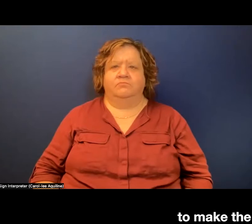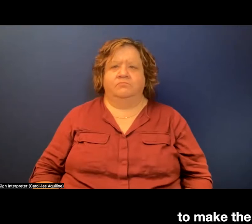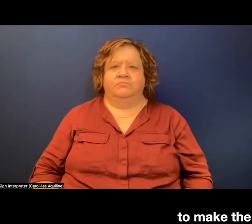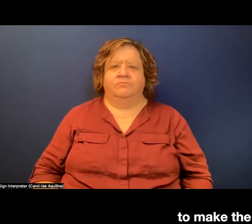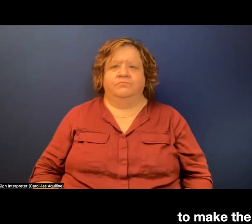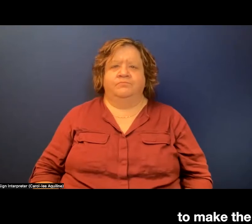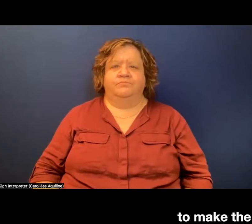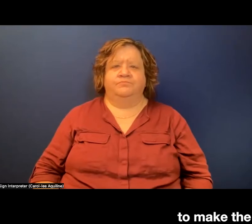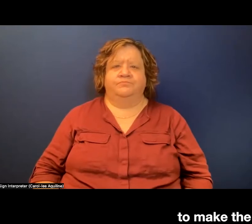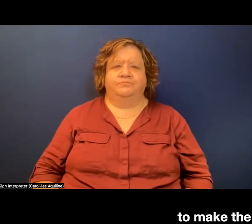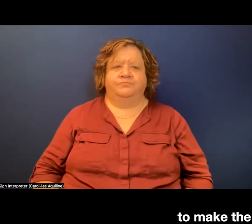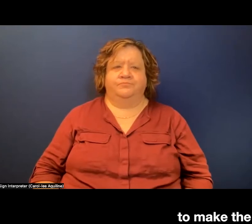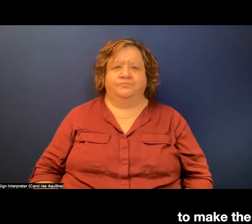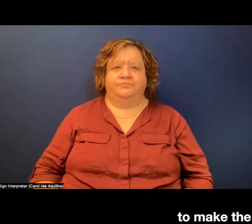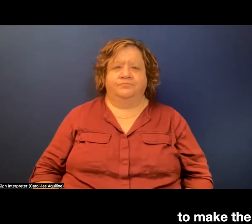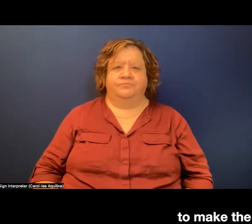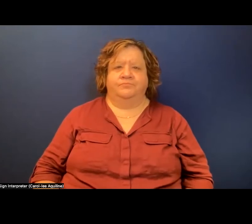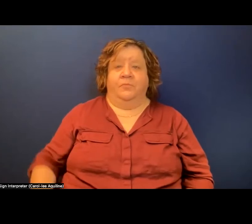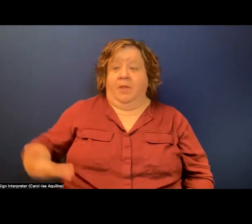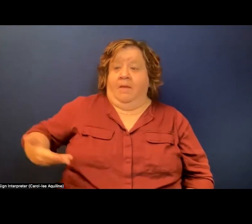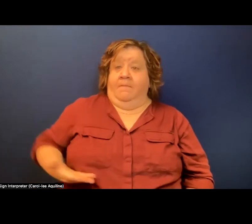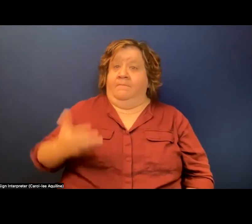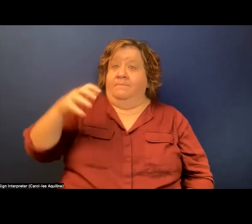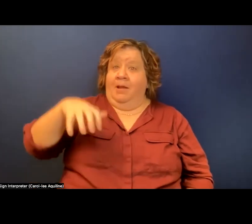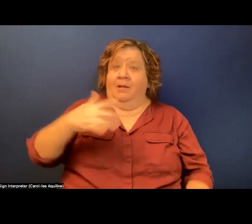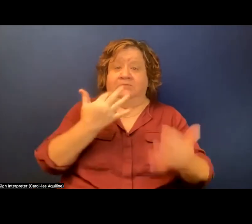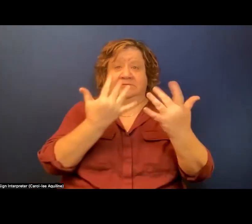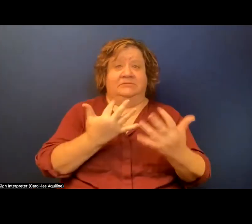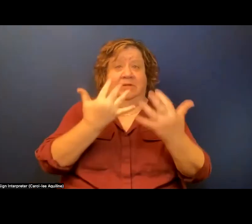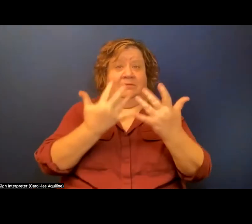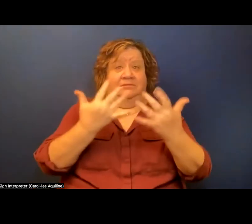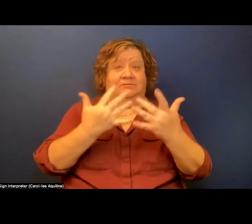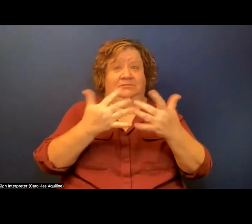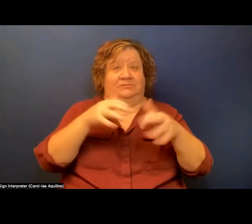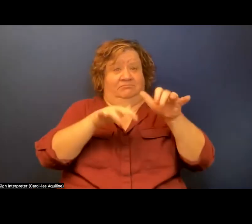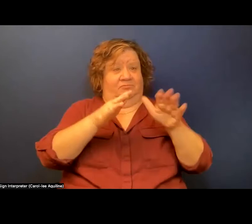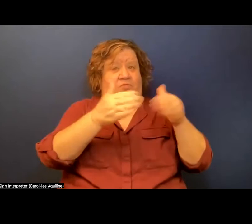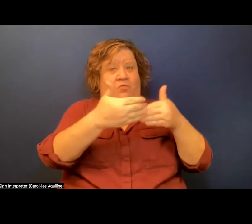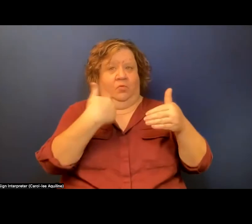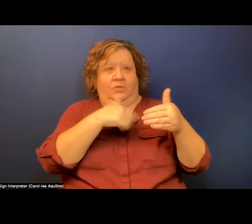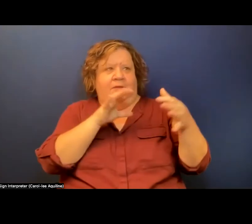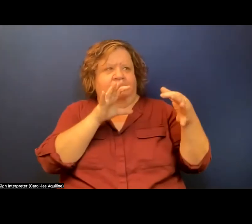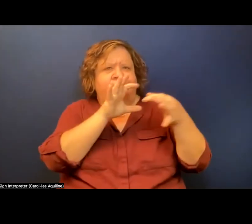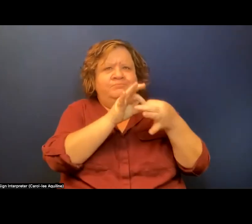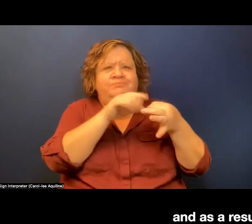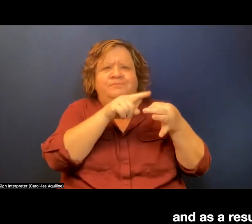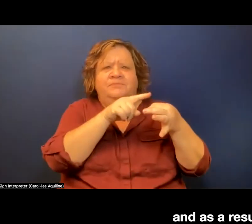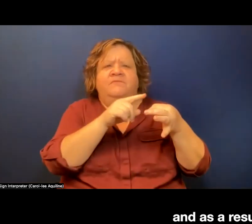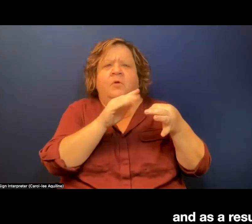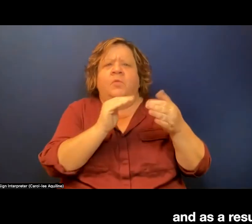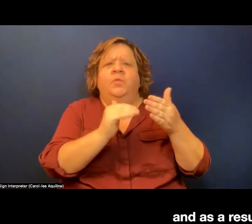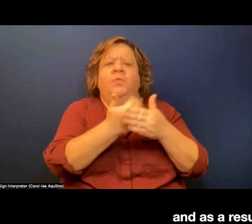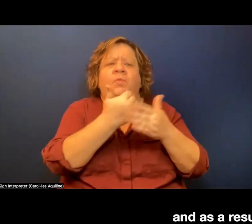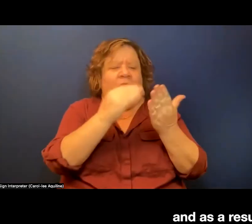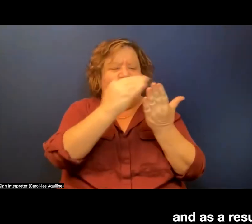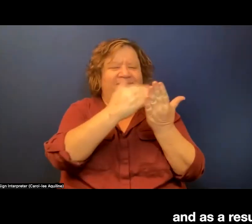the upcoming census inclusive for persons with disabilities. So we work closely with this agency, government